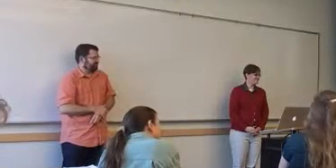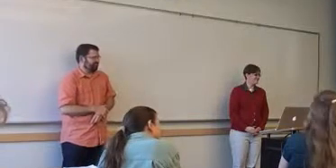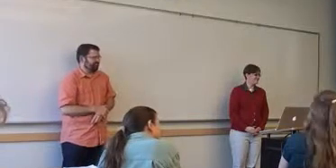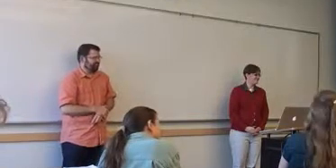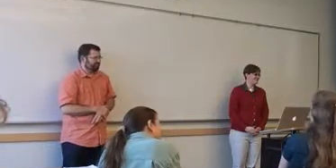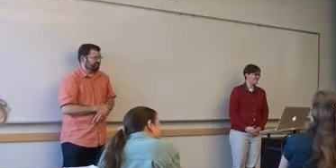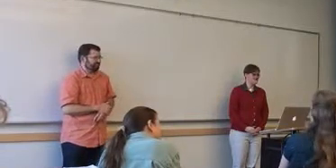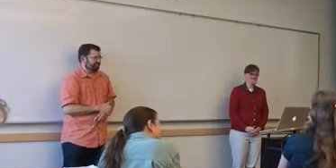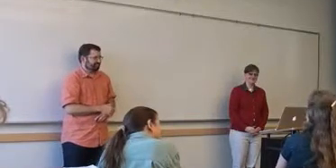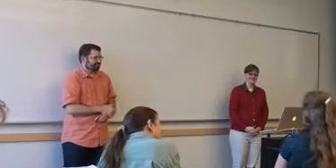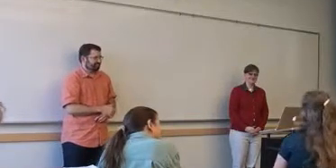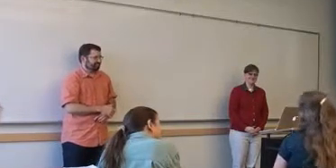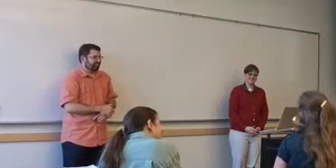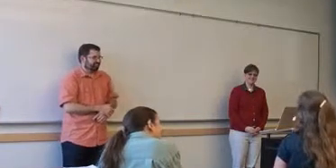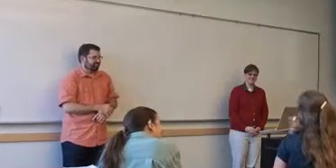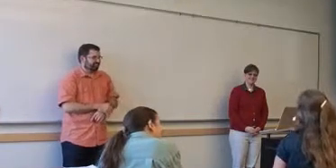remember, so you know them. You're speaking.